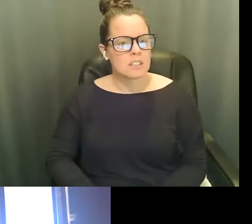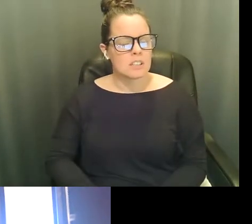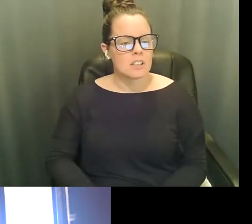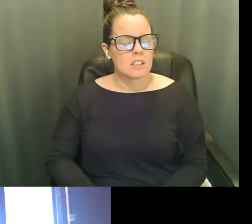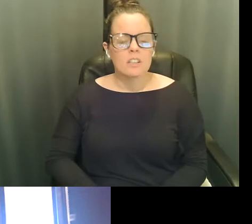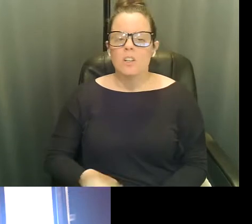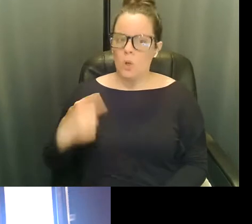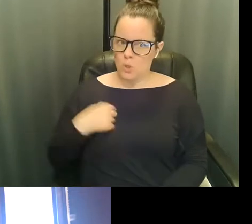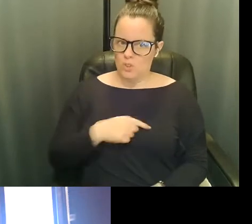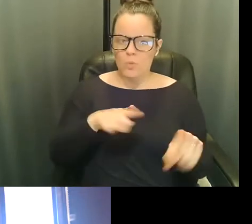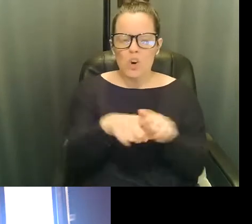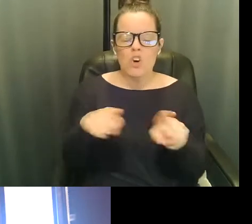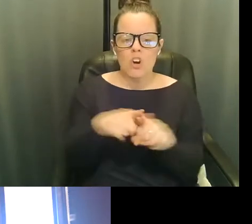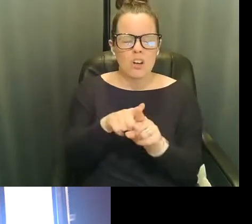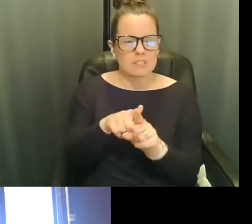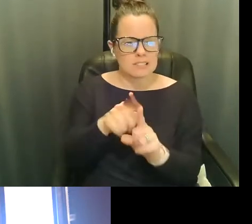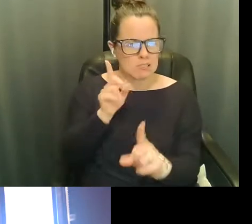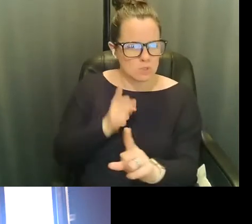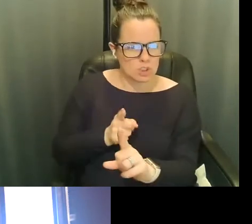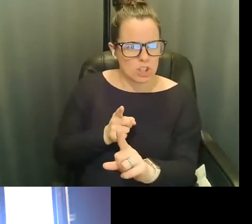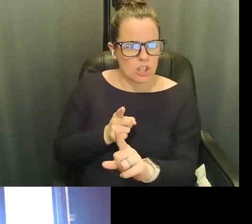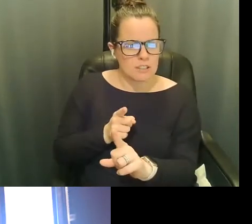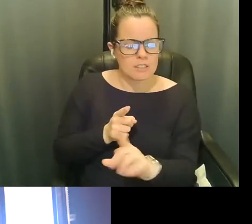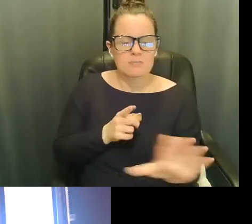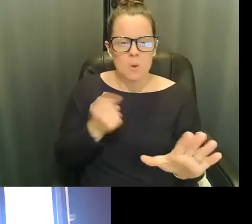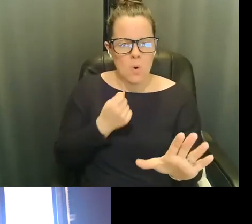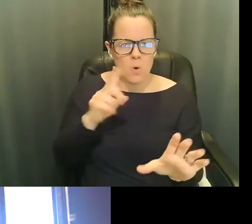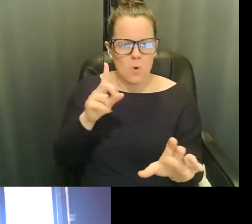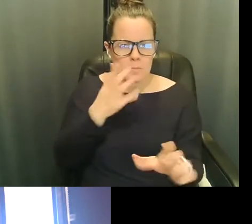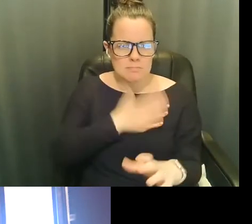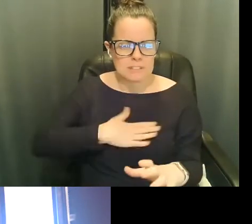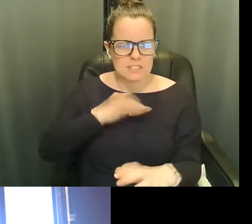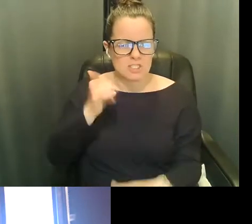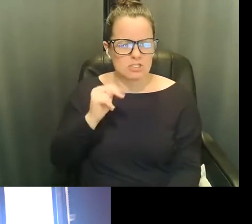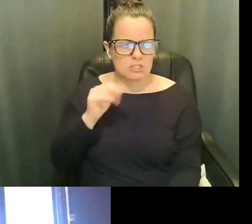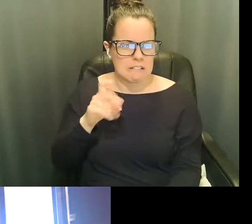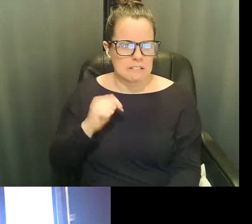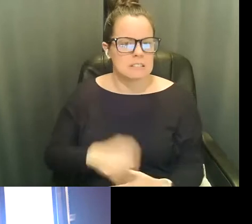We are also targeting, just a second here.